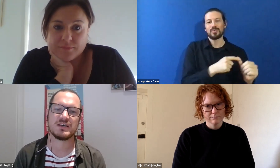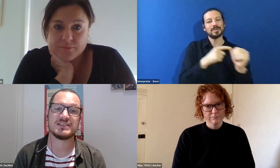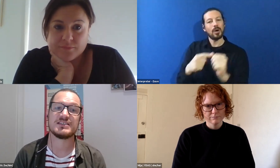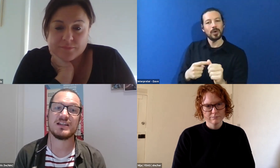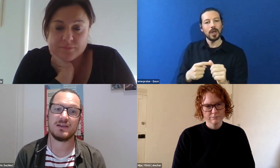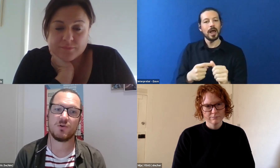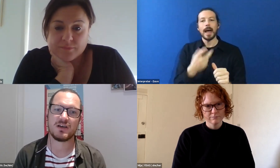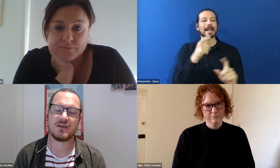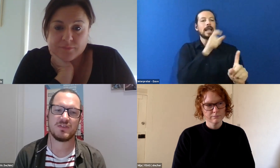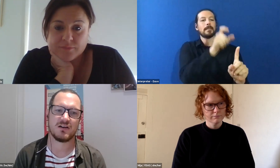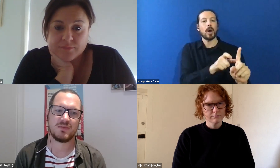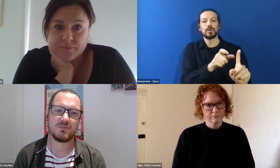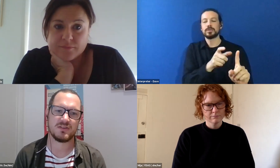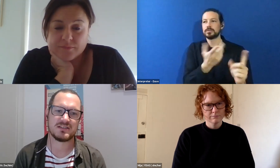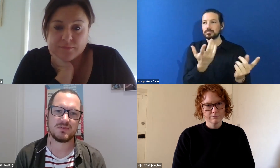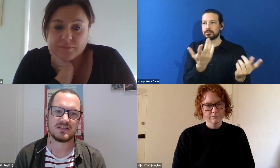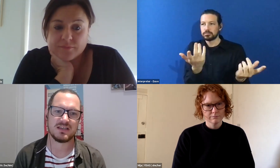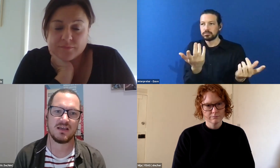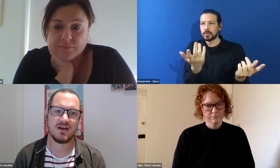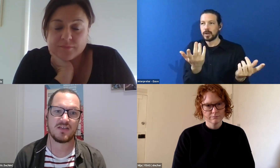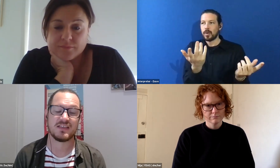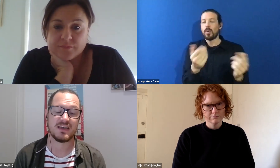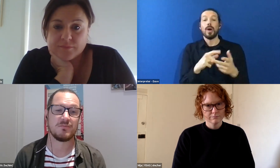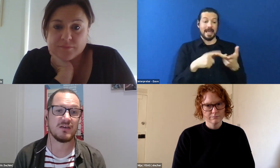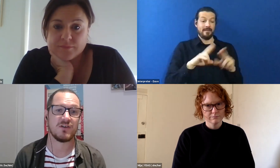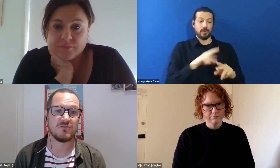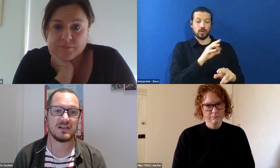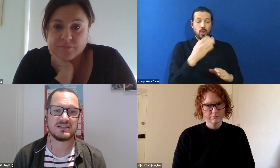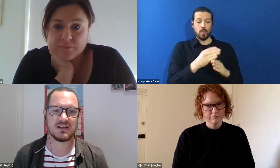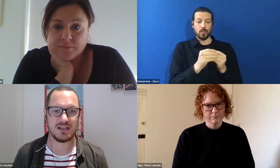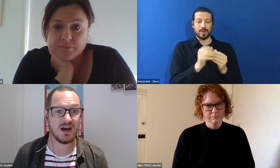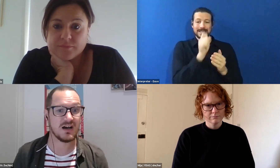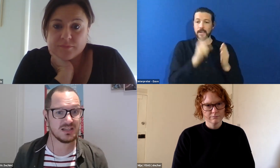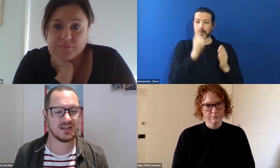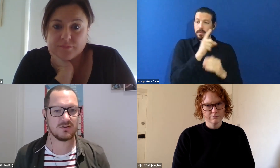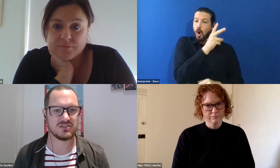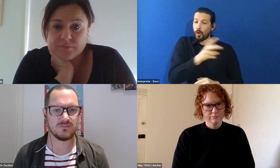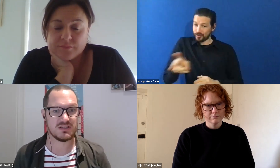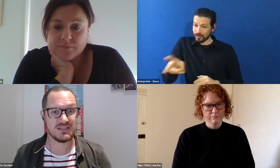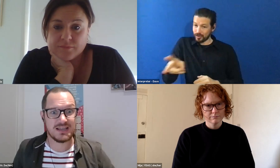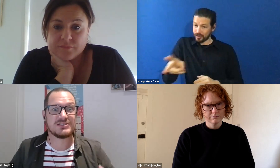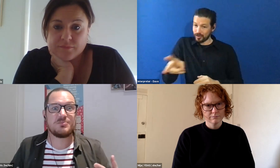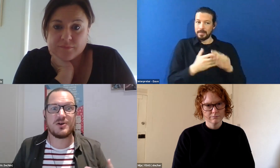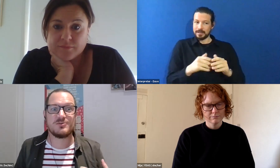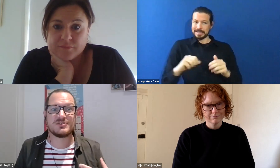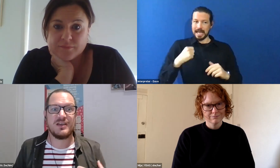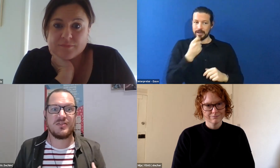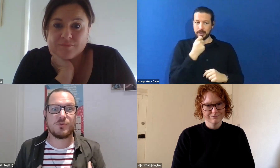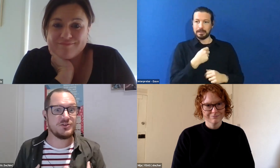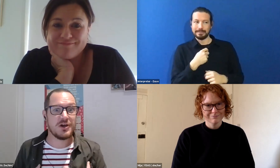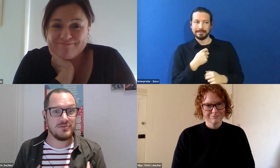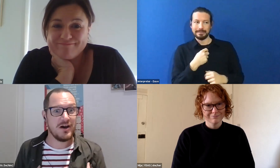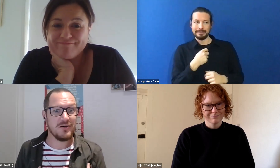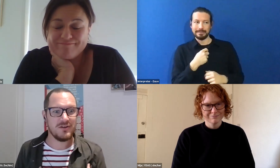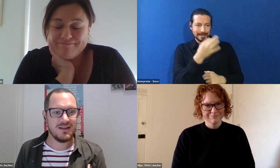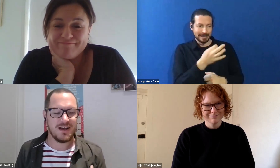or consistently working with young people with disability, I think there can be a vulnerability in asking that question, because it can expose what